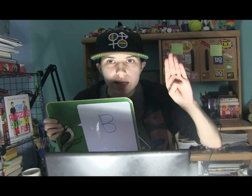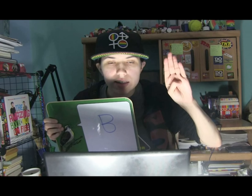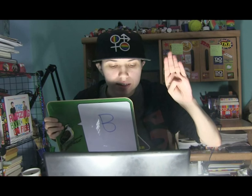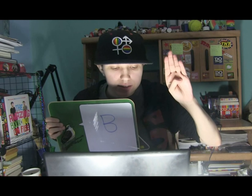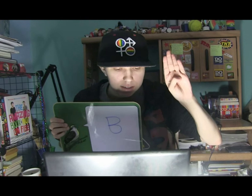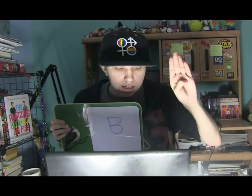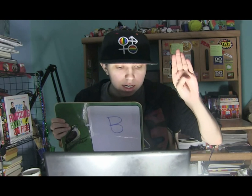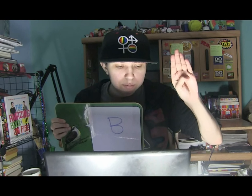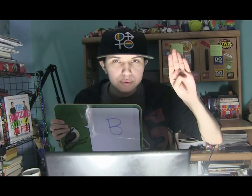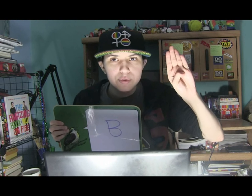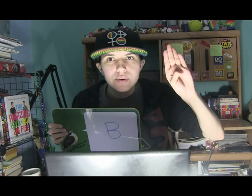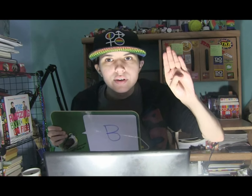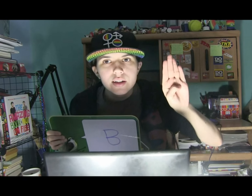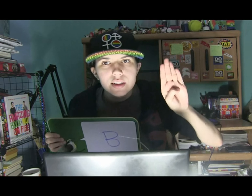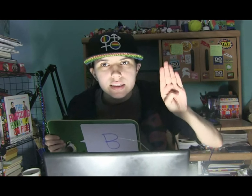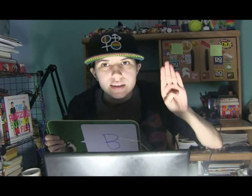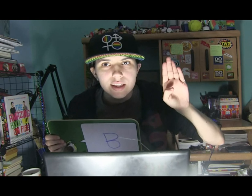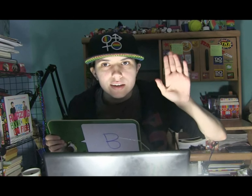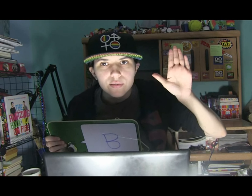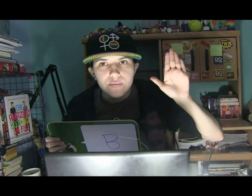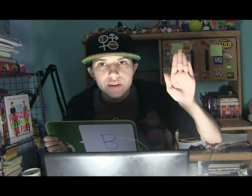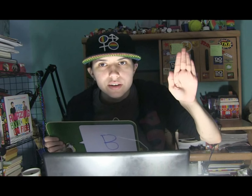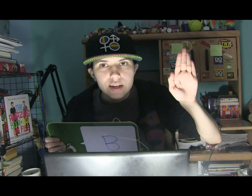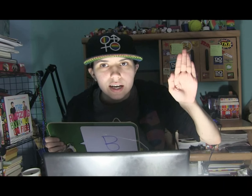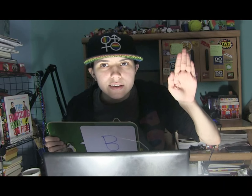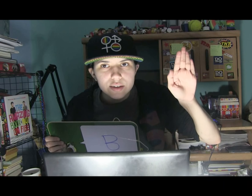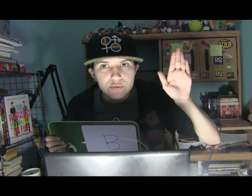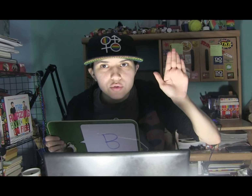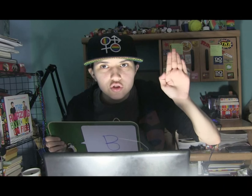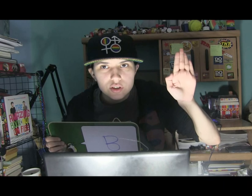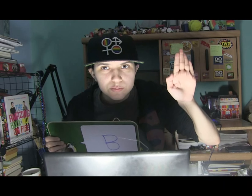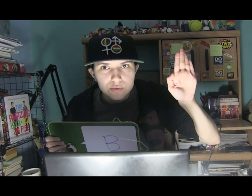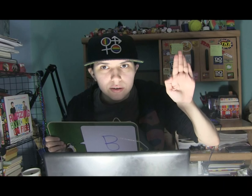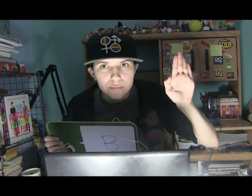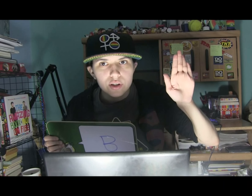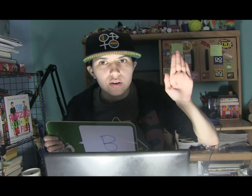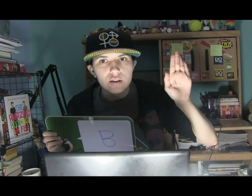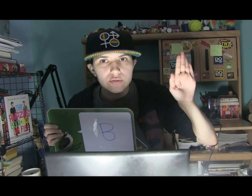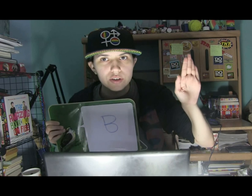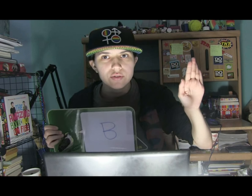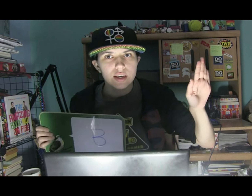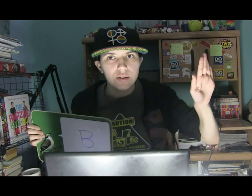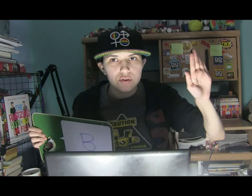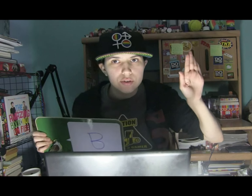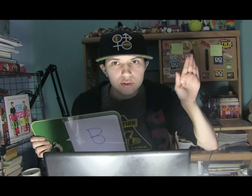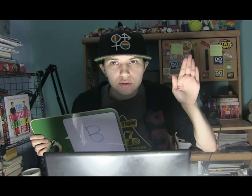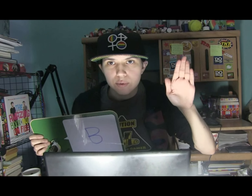hand up like this, as if you were just putting all your fingers together with your palm